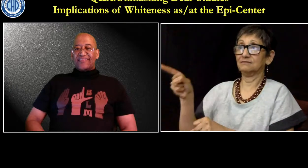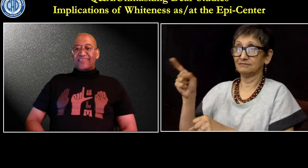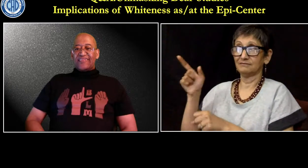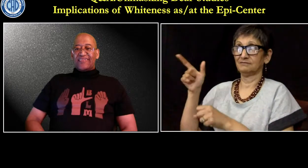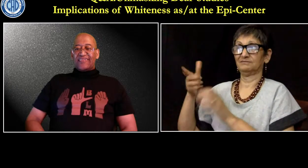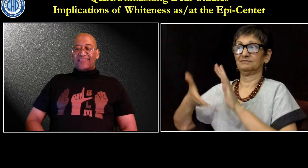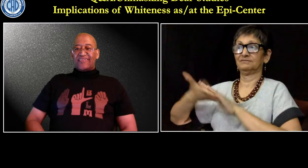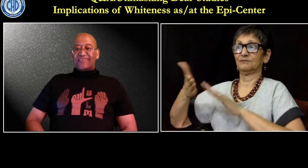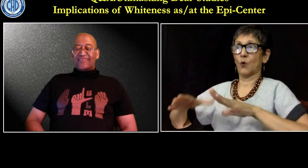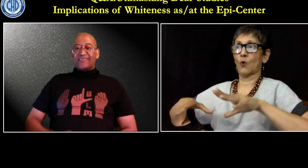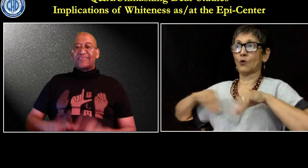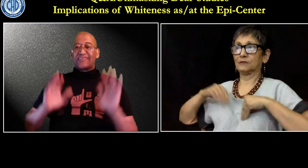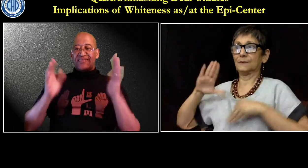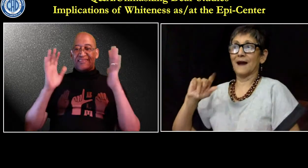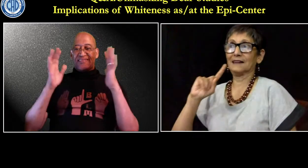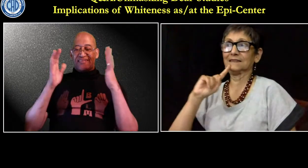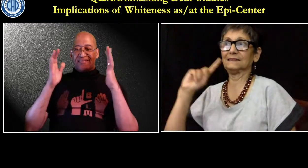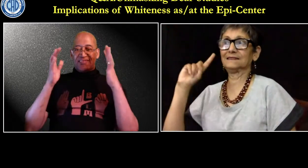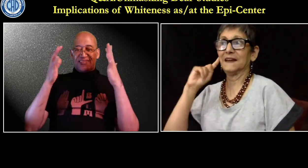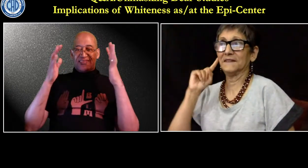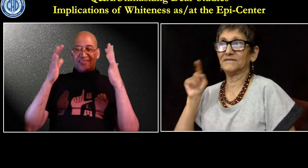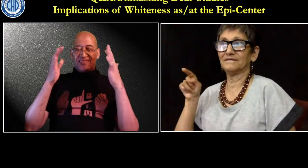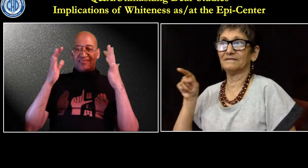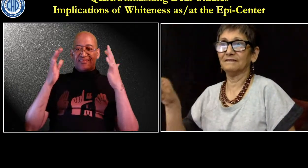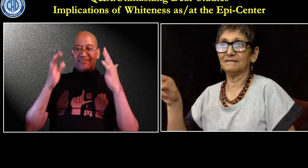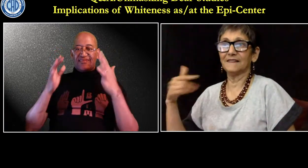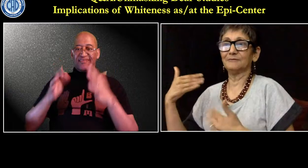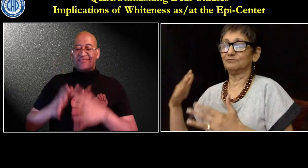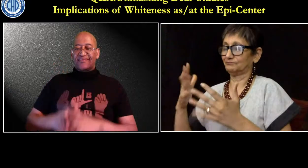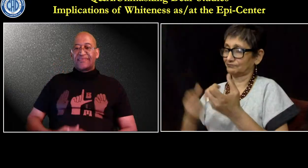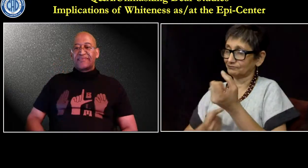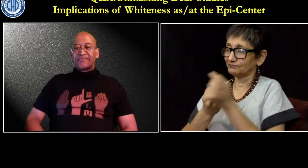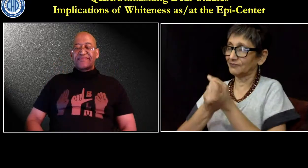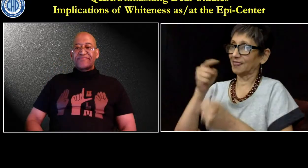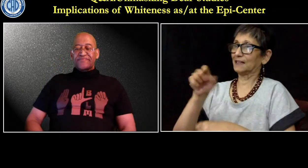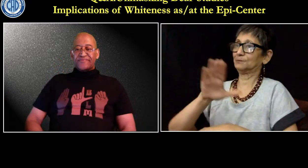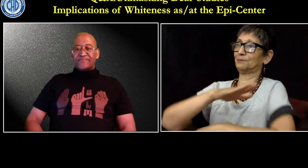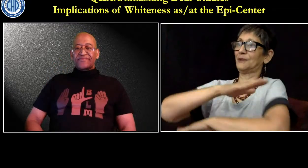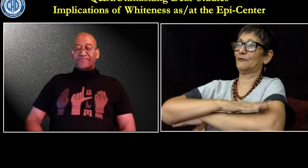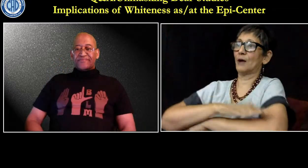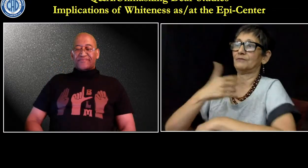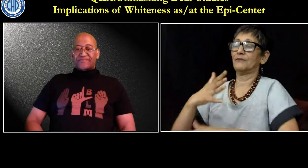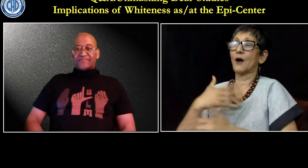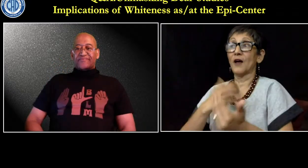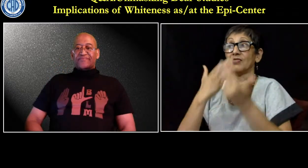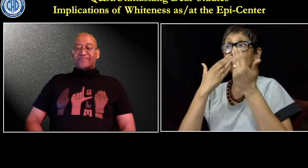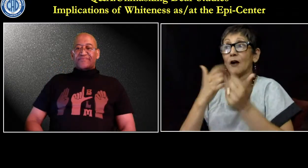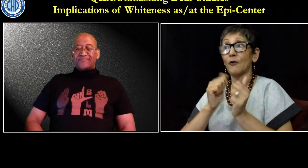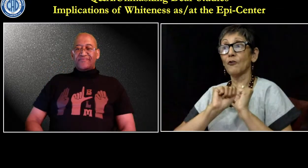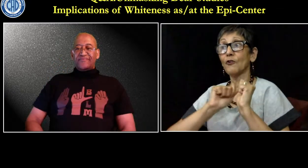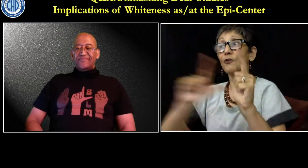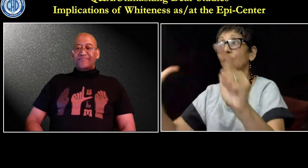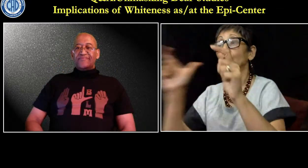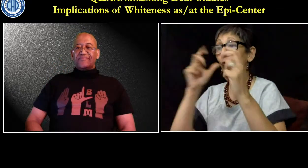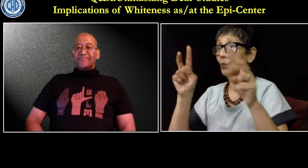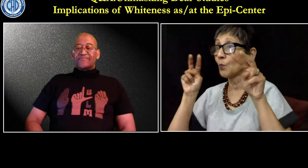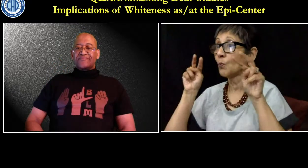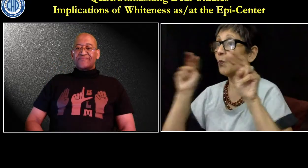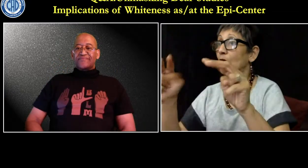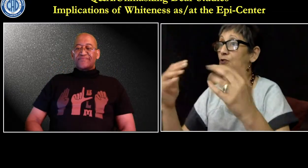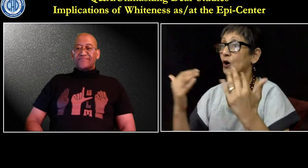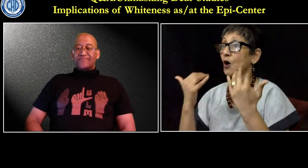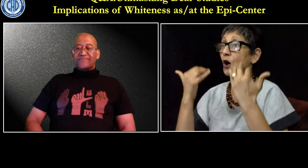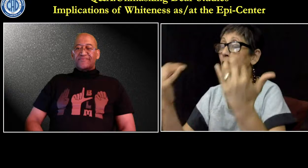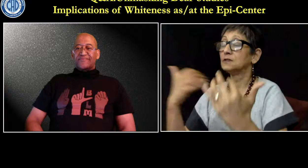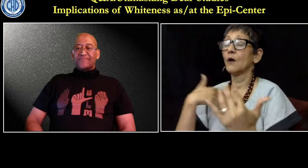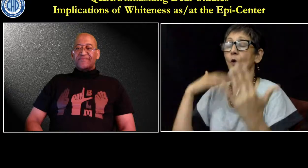by On Air Productions, who have run and is owned by deaf persons who own